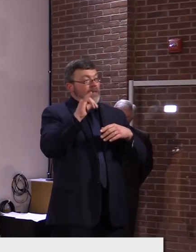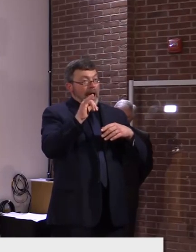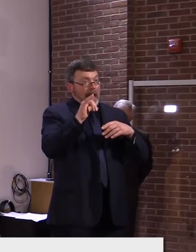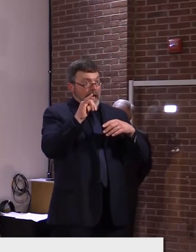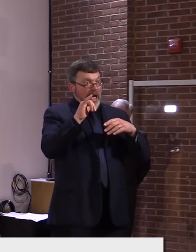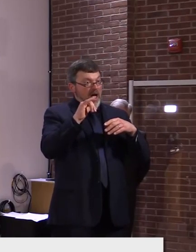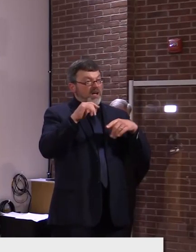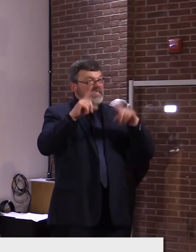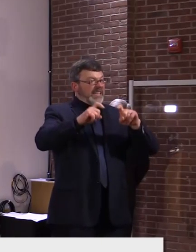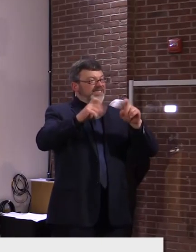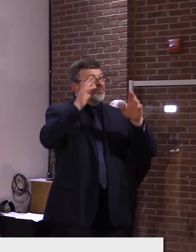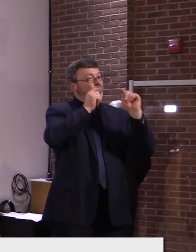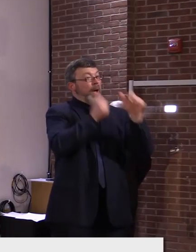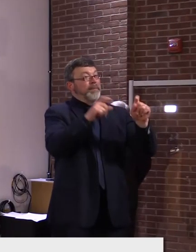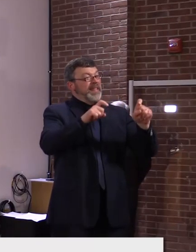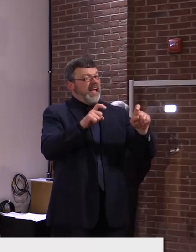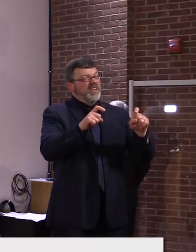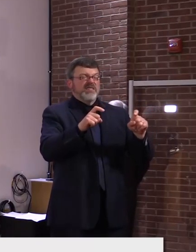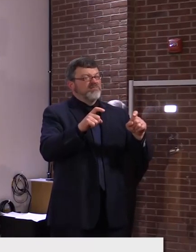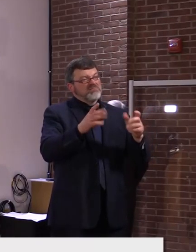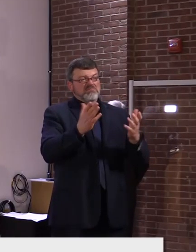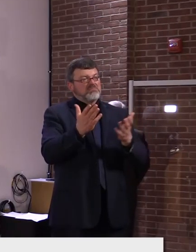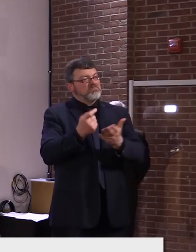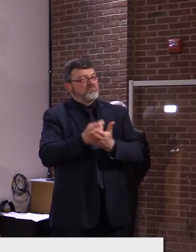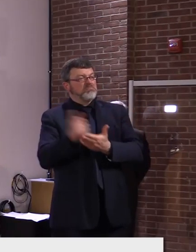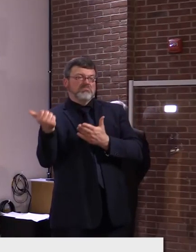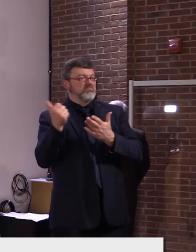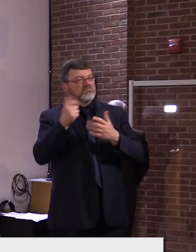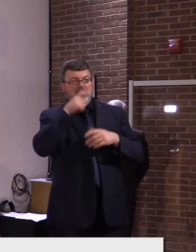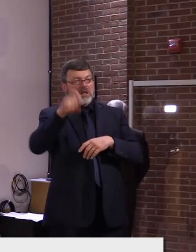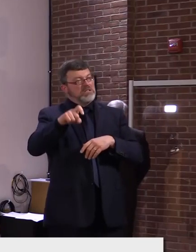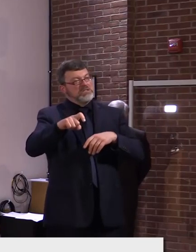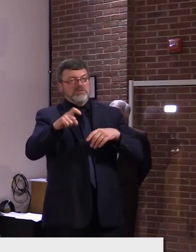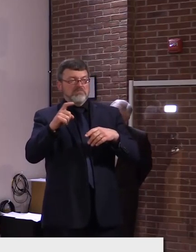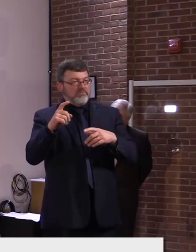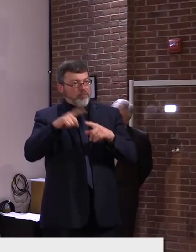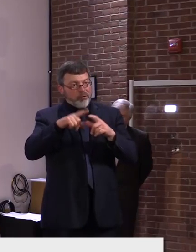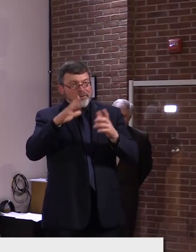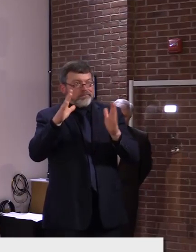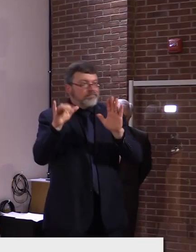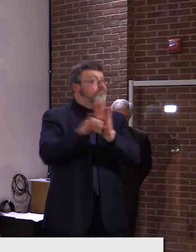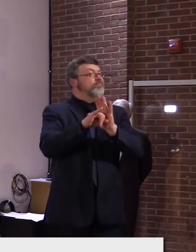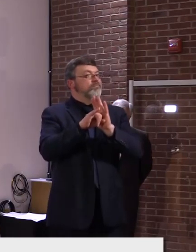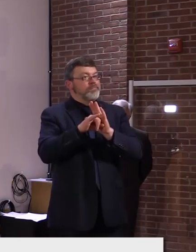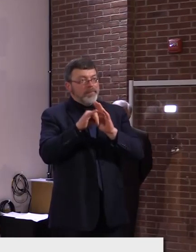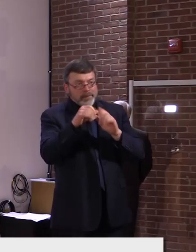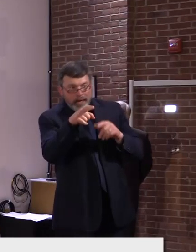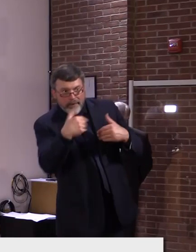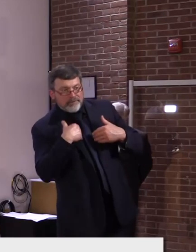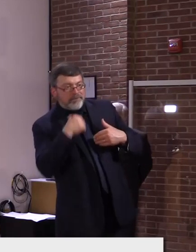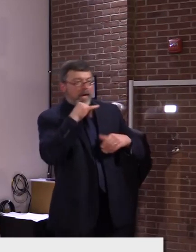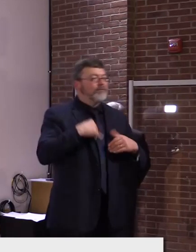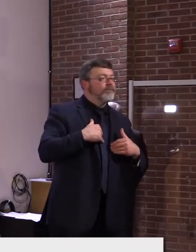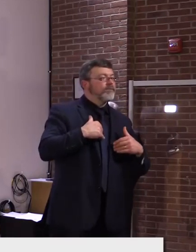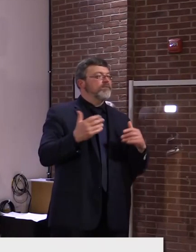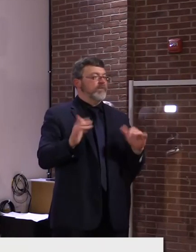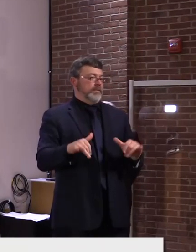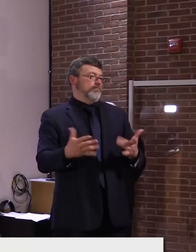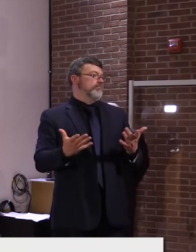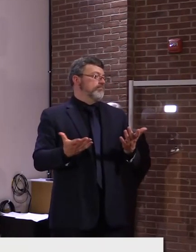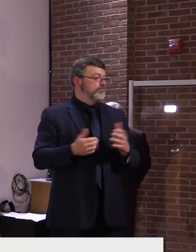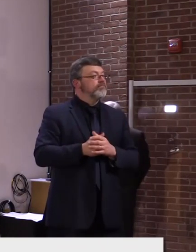including after getting vaccinated. Antibody tests can play an important role in identifying individuals who may have been